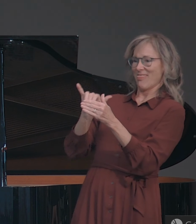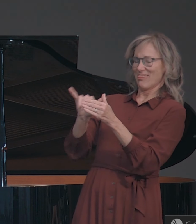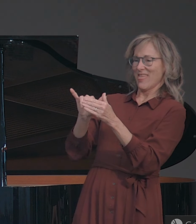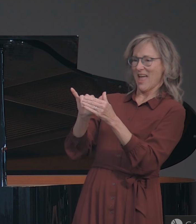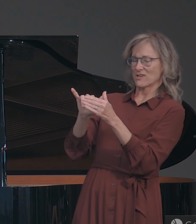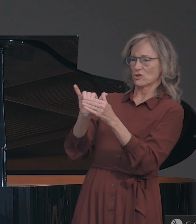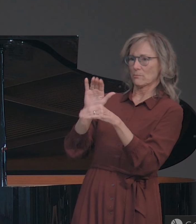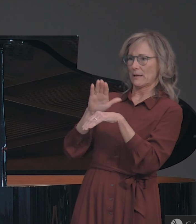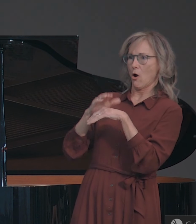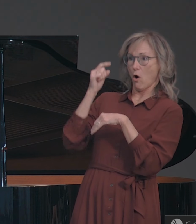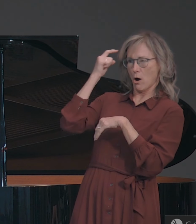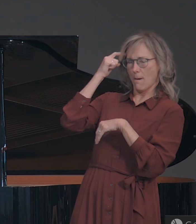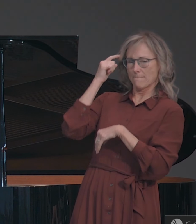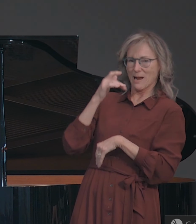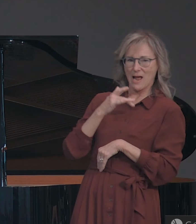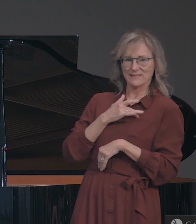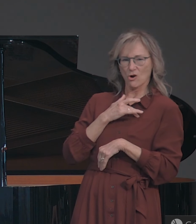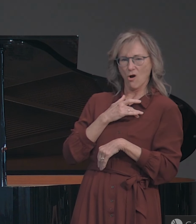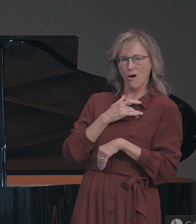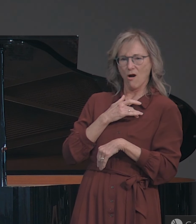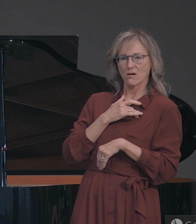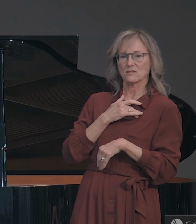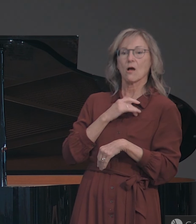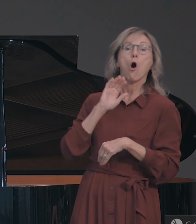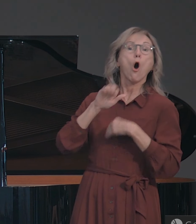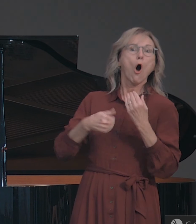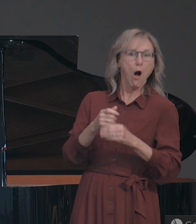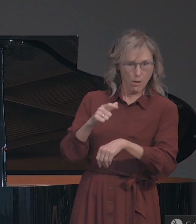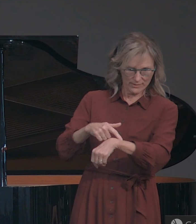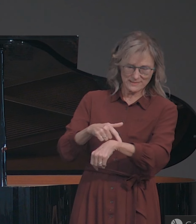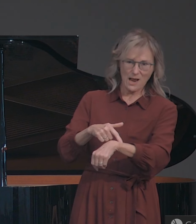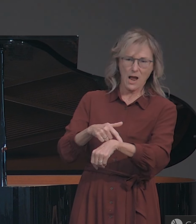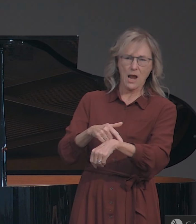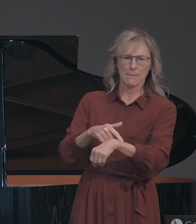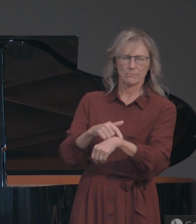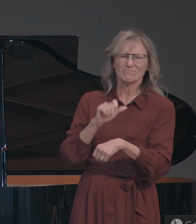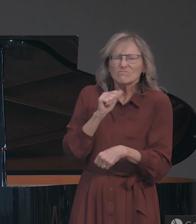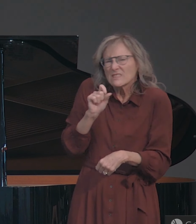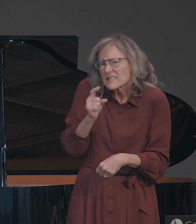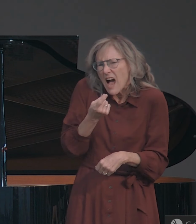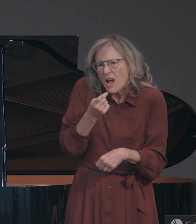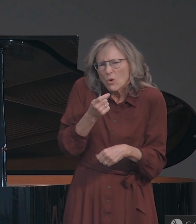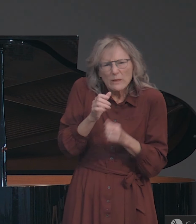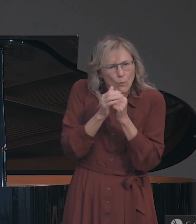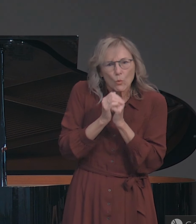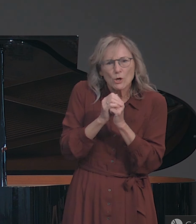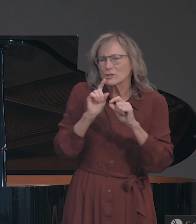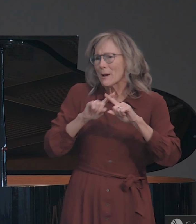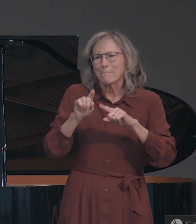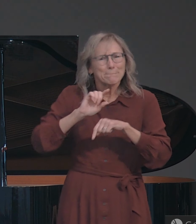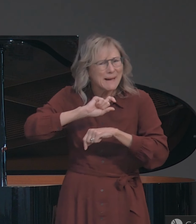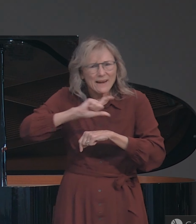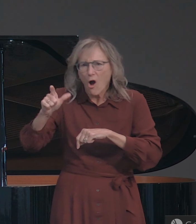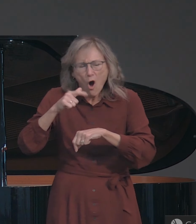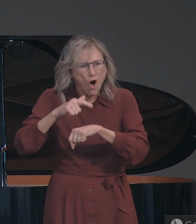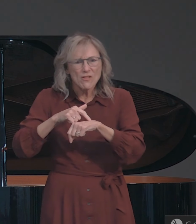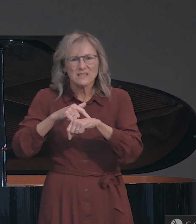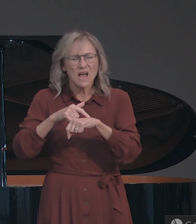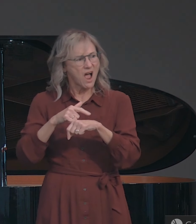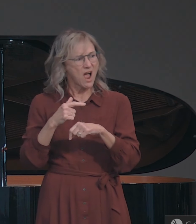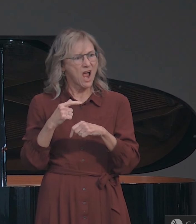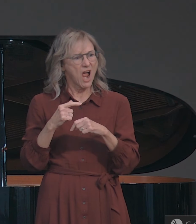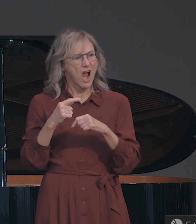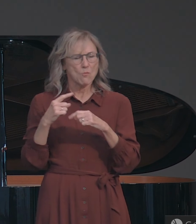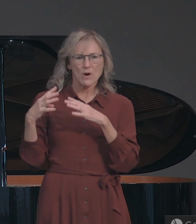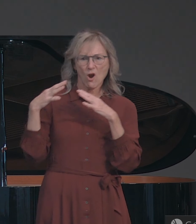and our hearts regularly, not only for worship, but also to help us wage spiritual war against the flesh. Peter